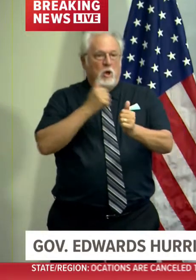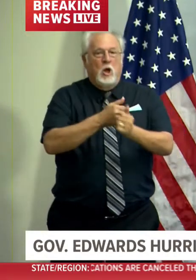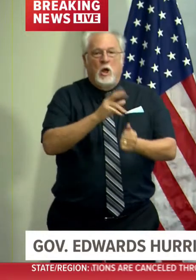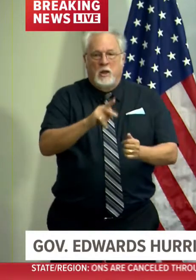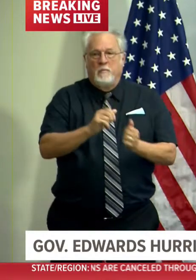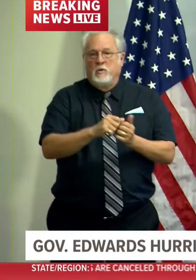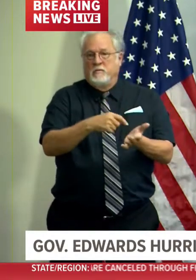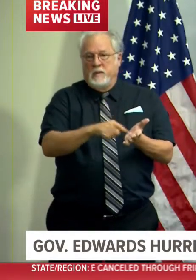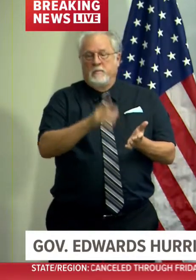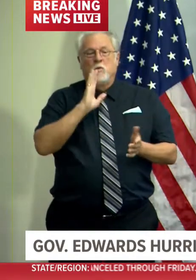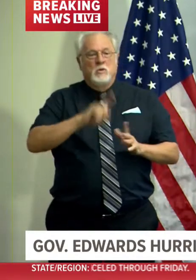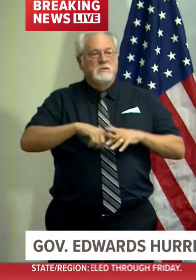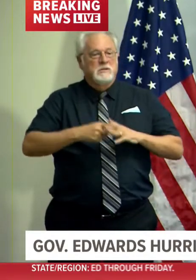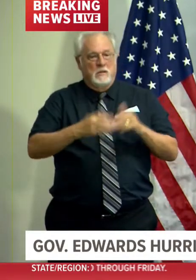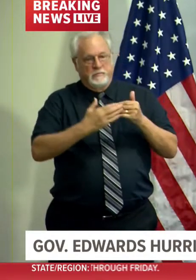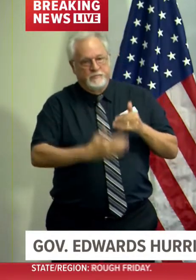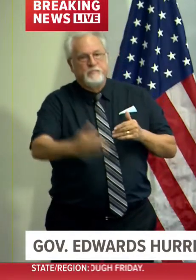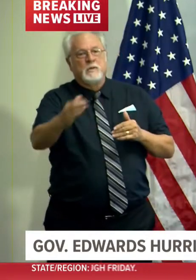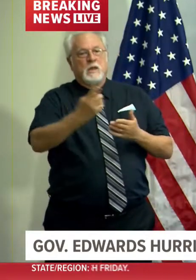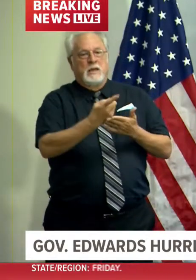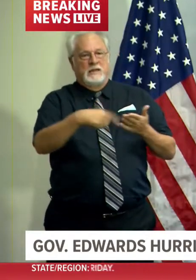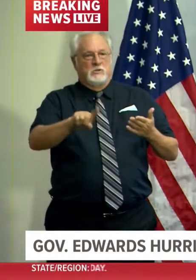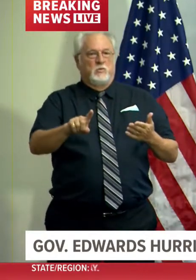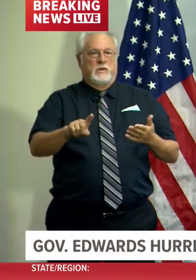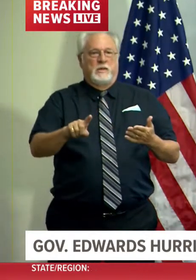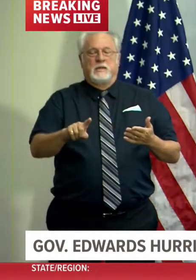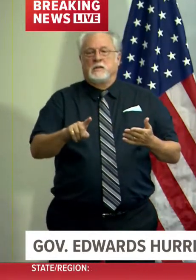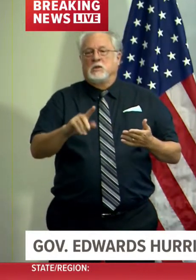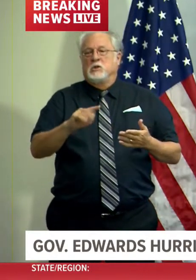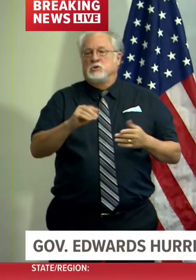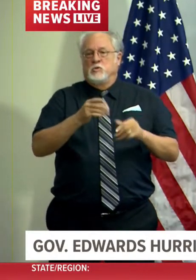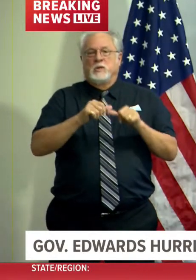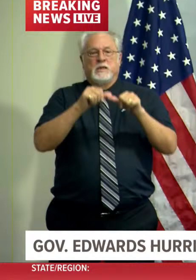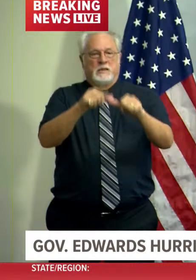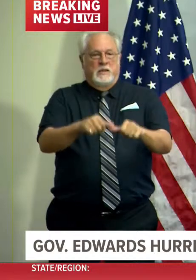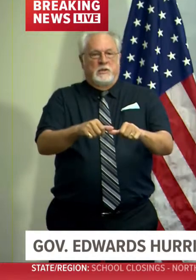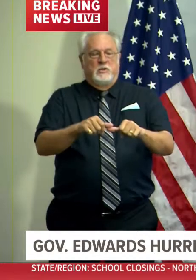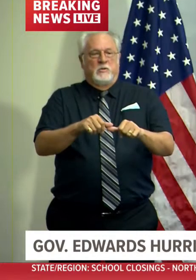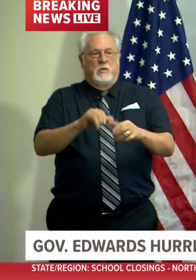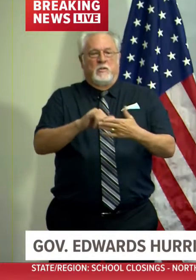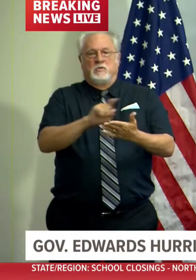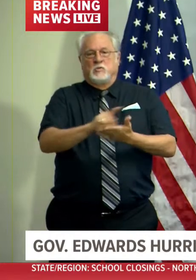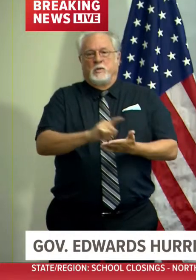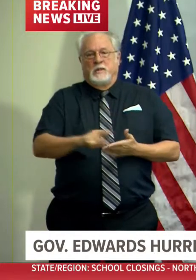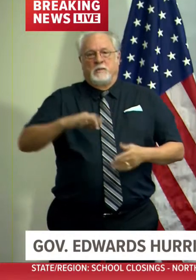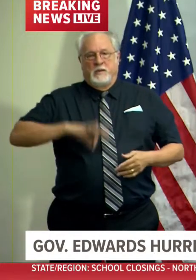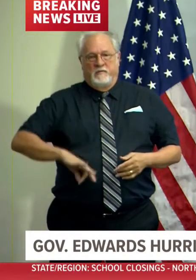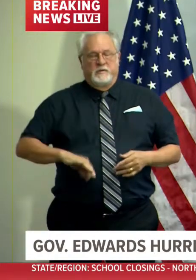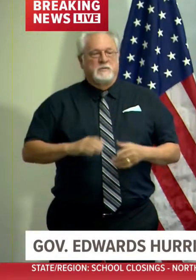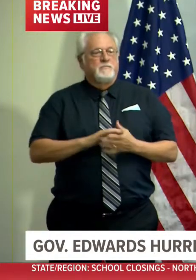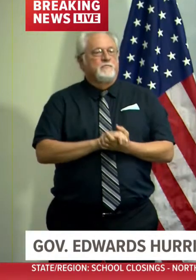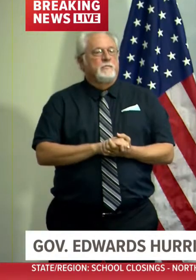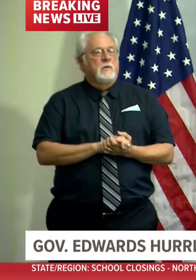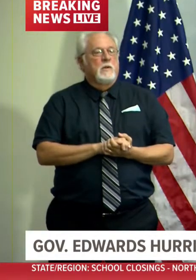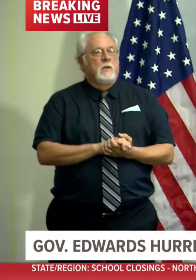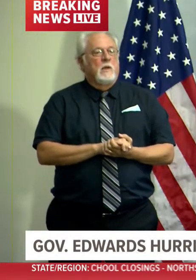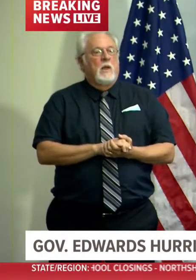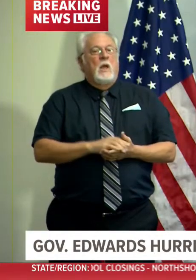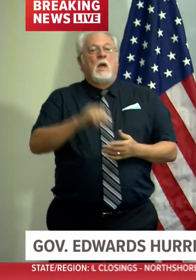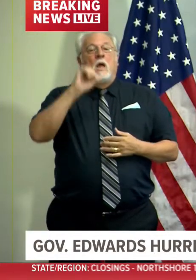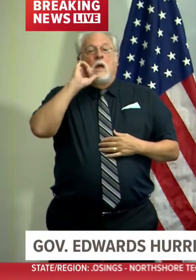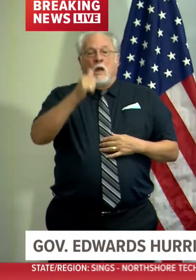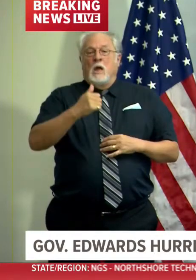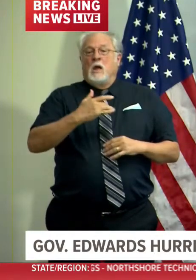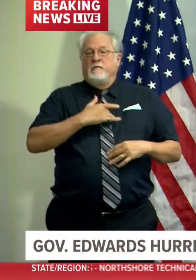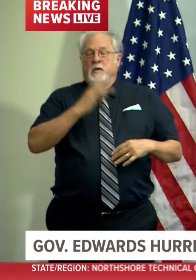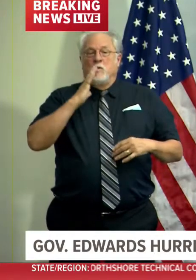those payments, and we'll start next week in order to continue with those weekly benefits. Tomorrow, we